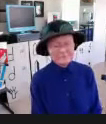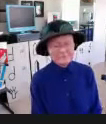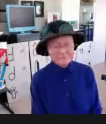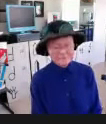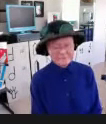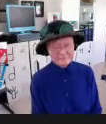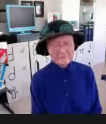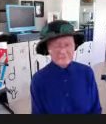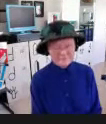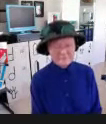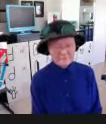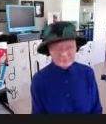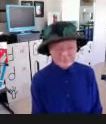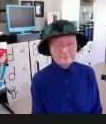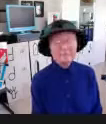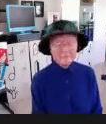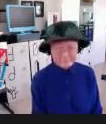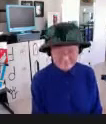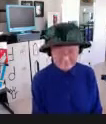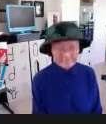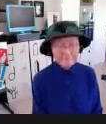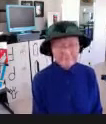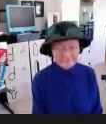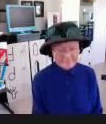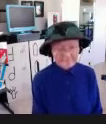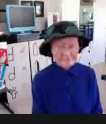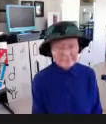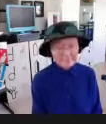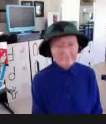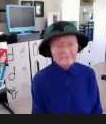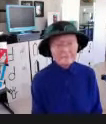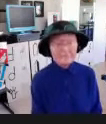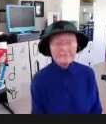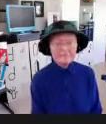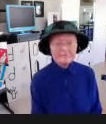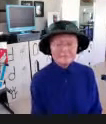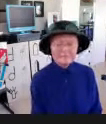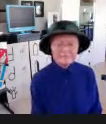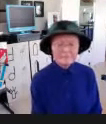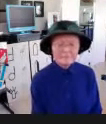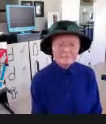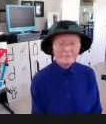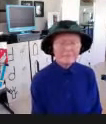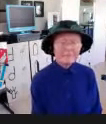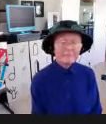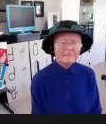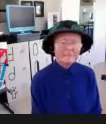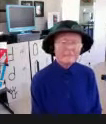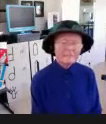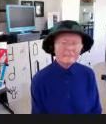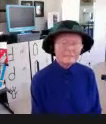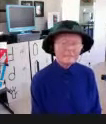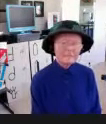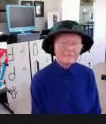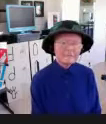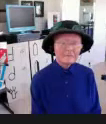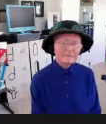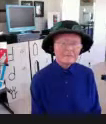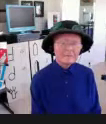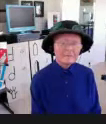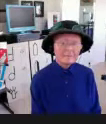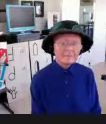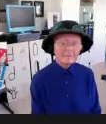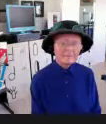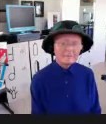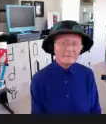hearing son of deaf parents. Now, I'd like to show you some of the videos which are very interesting. For this, I'm usually